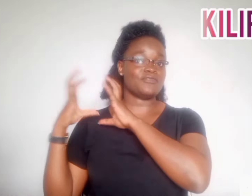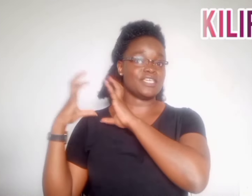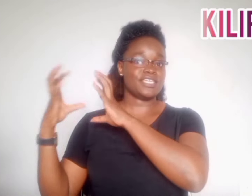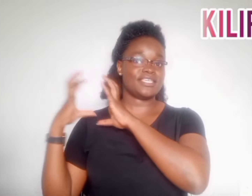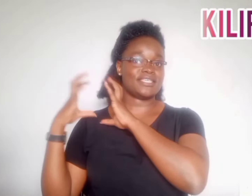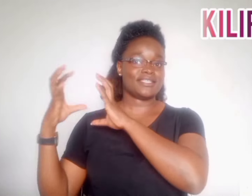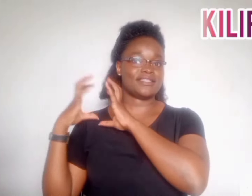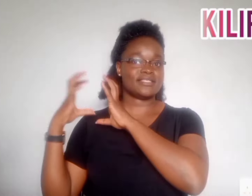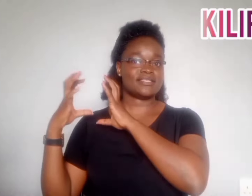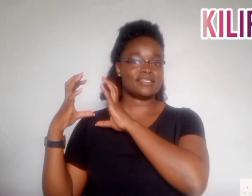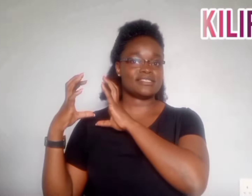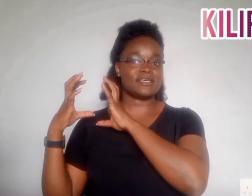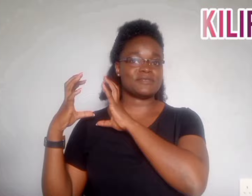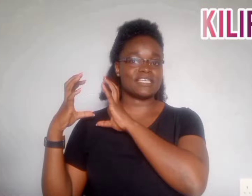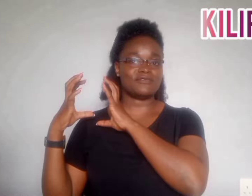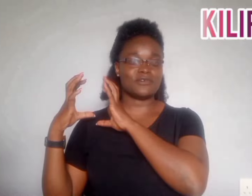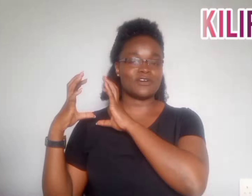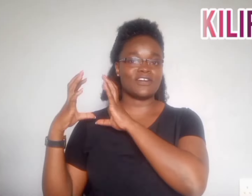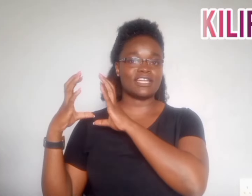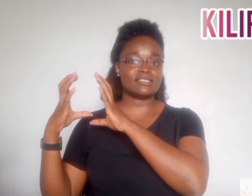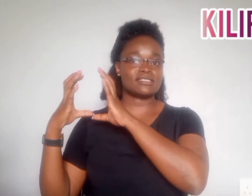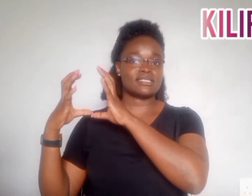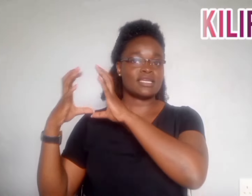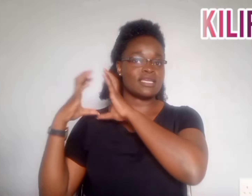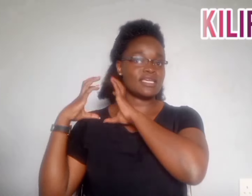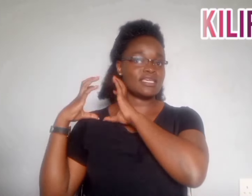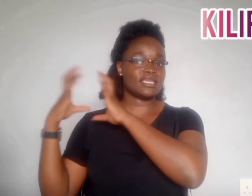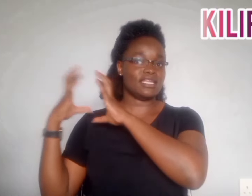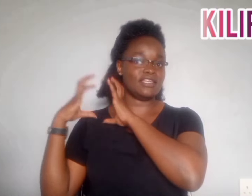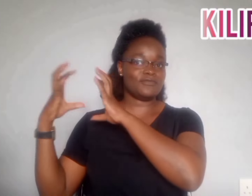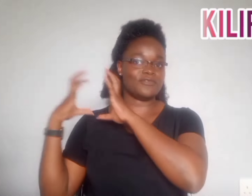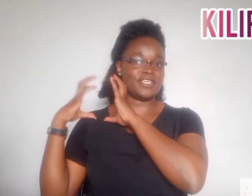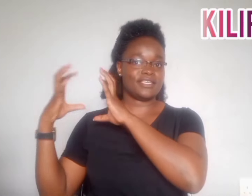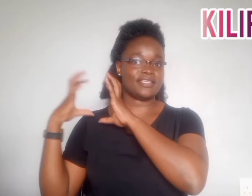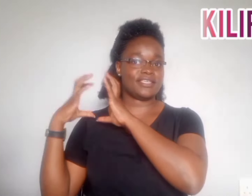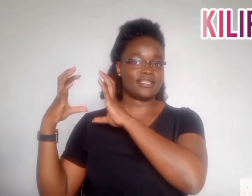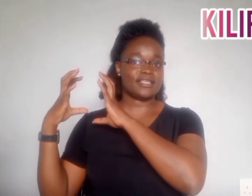Kilifi. Same for coconut. Kilifi.